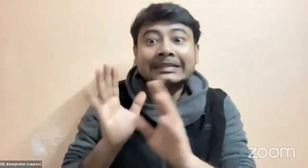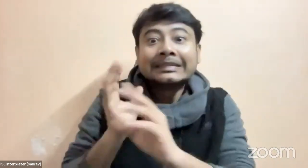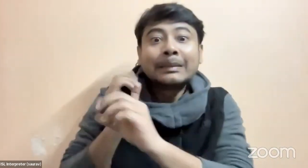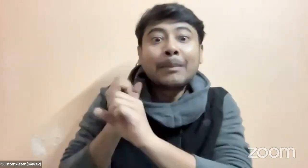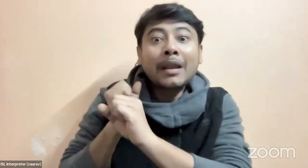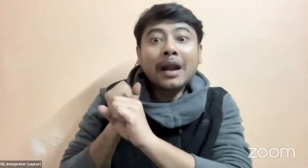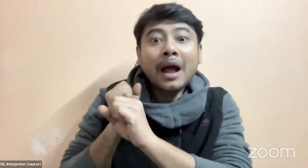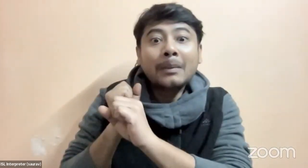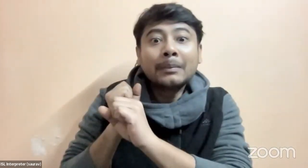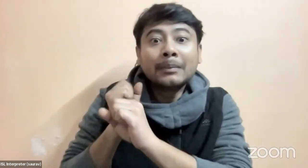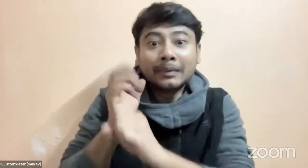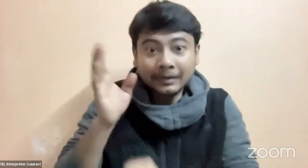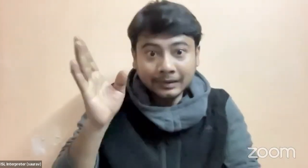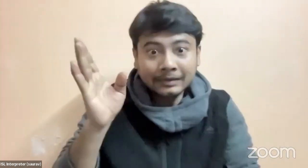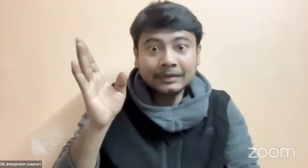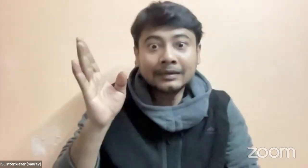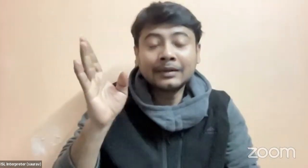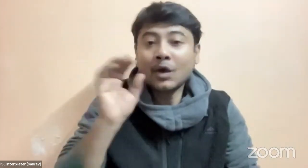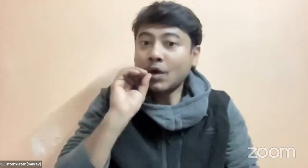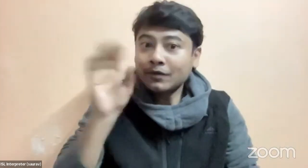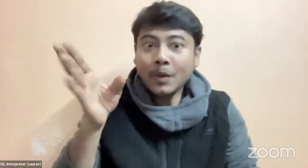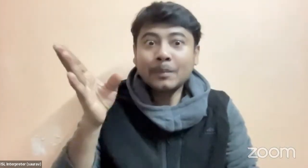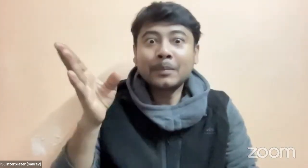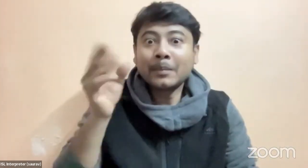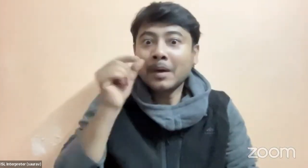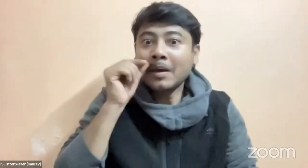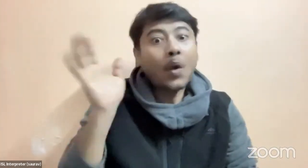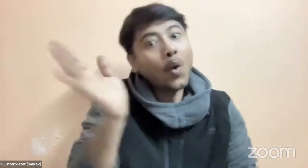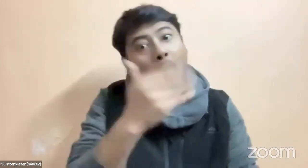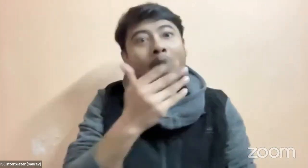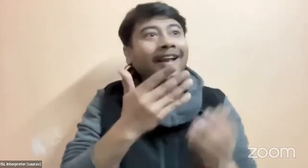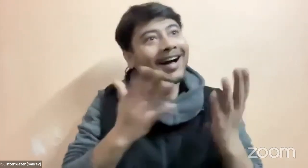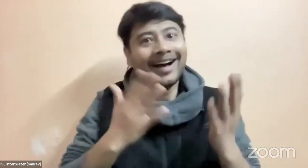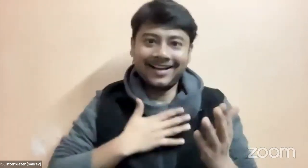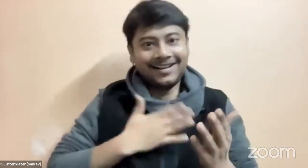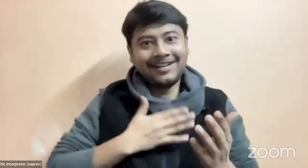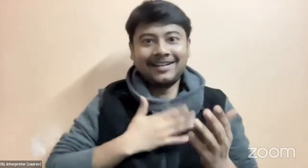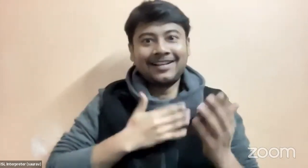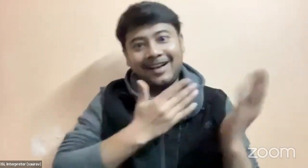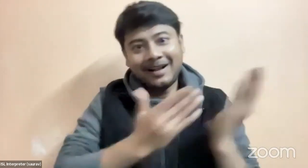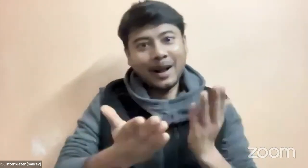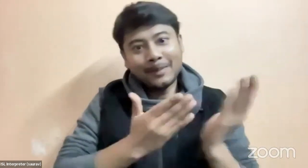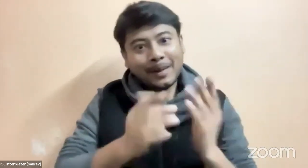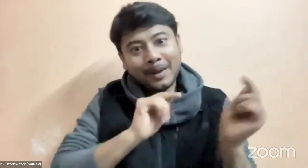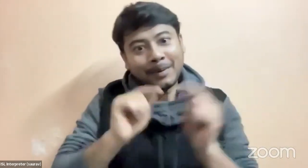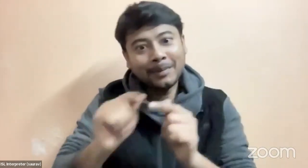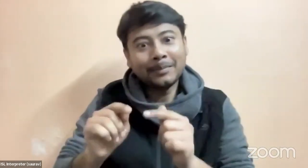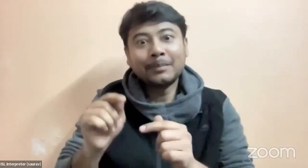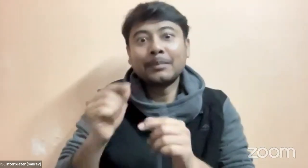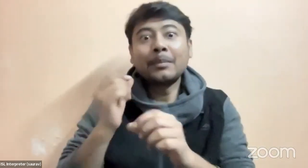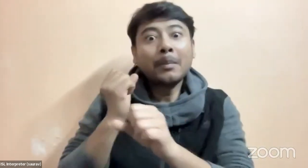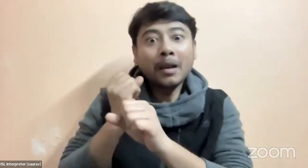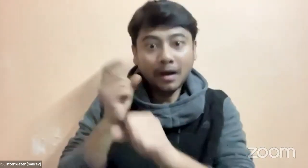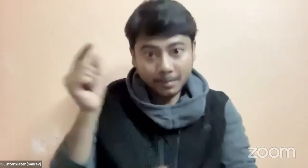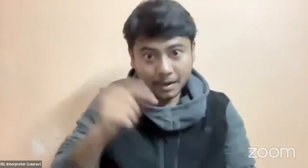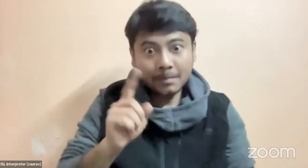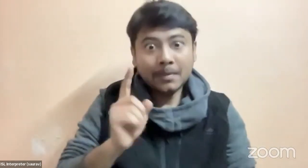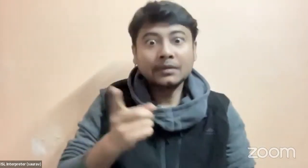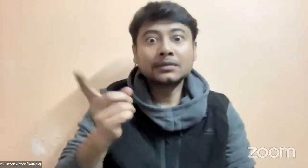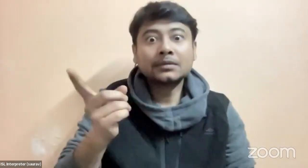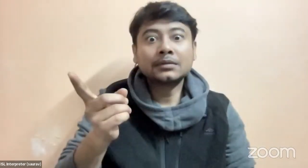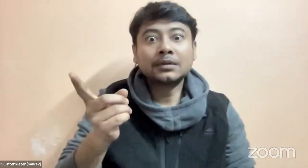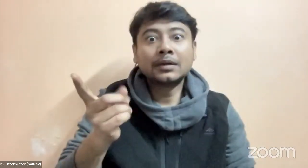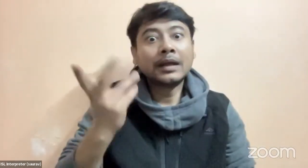You are inviting everyone. Go and tell him also. He should also come. Otherwise, if he becomes angry, then what? He's my elder brother,